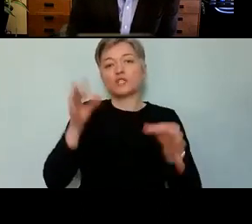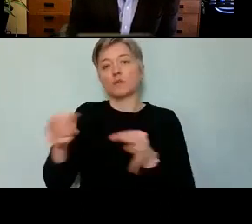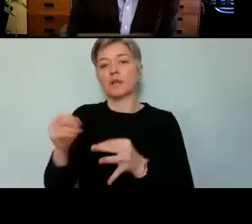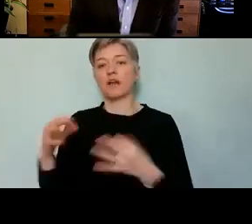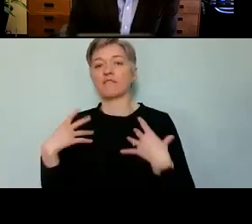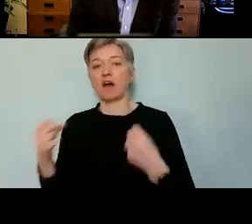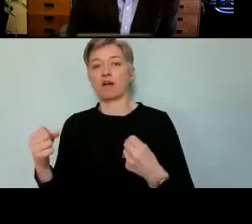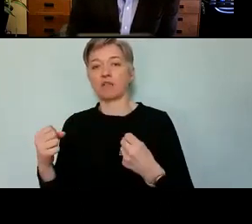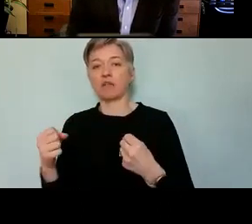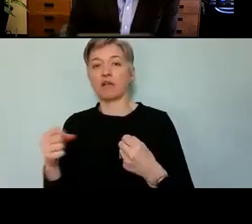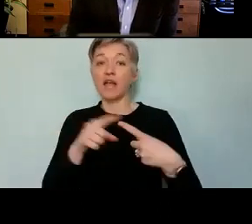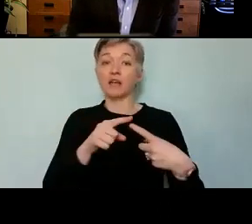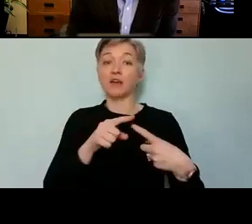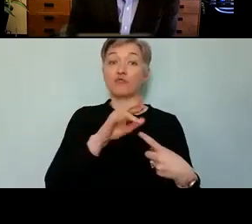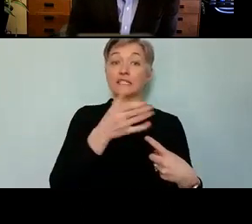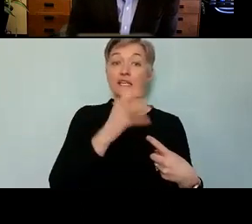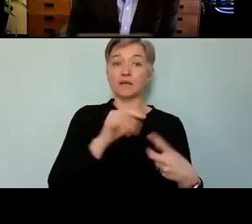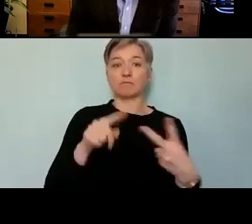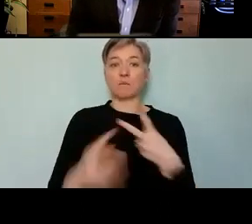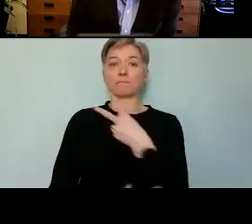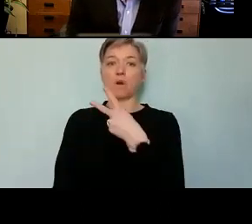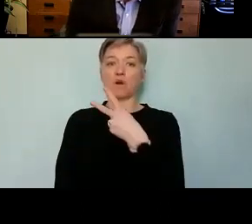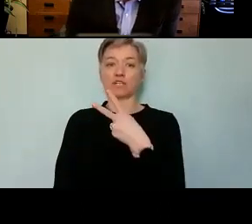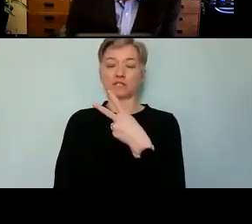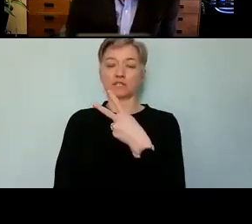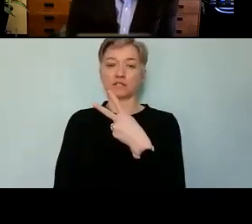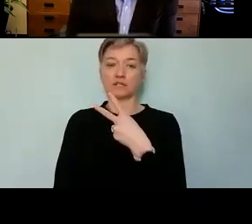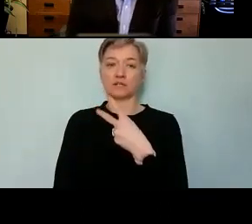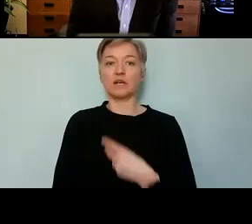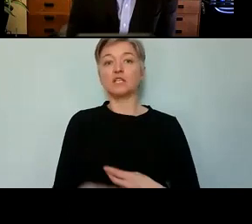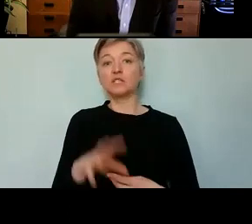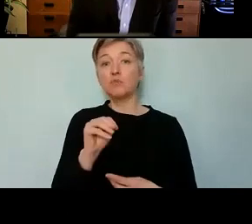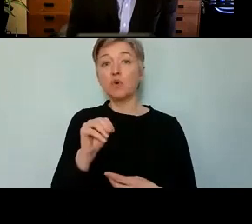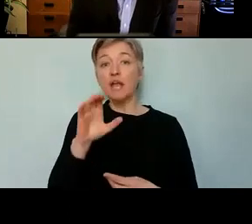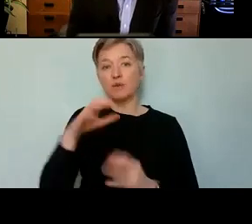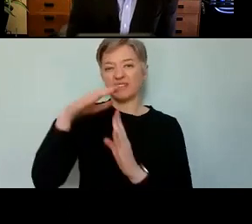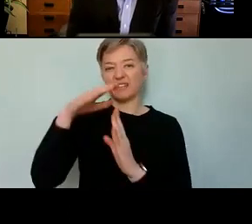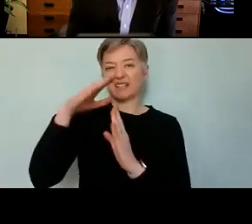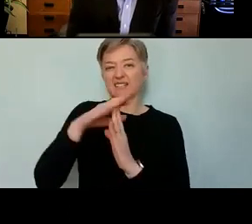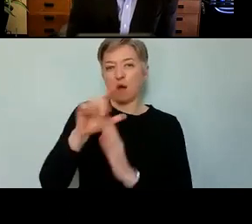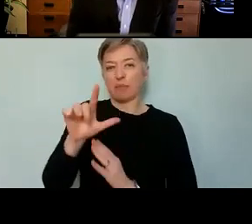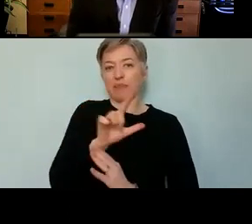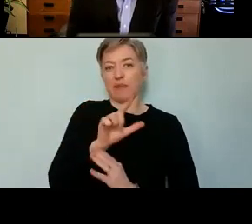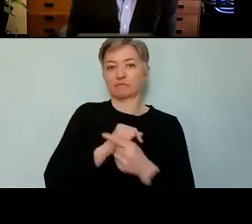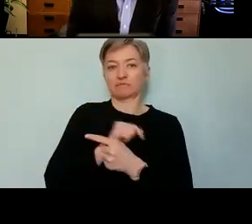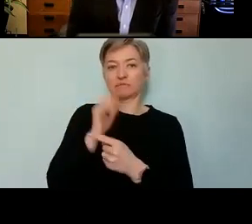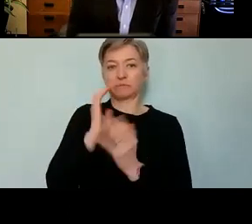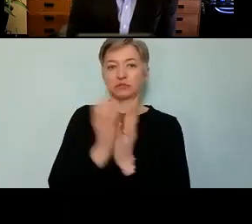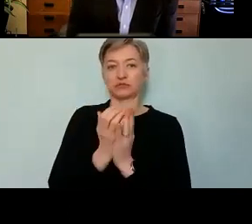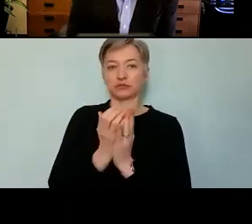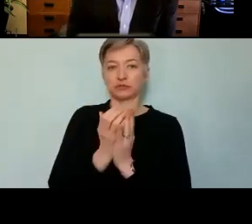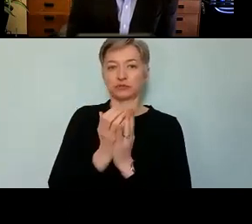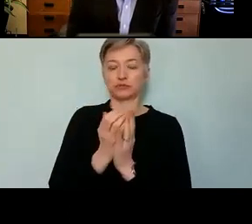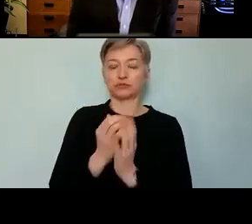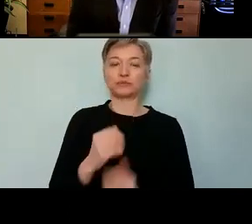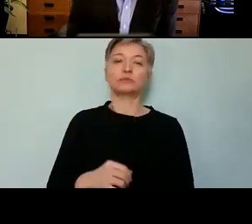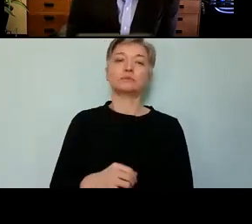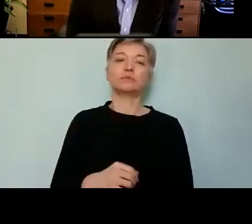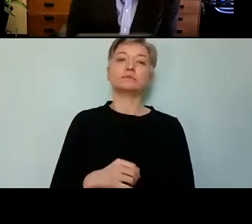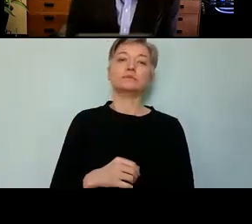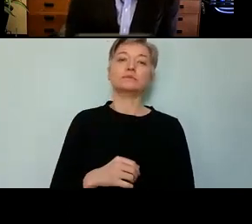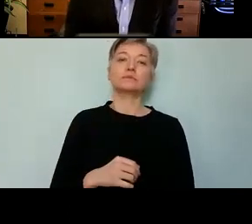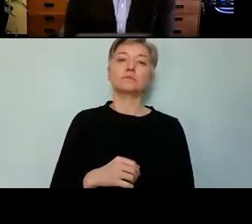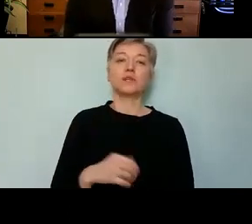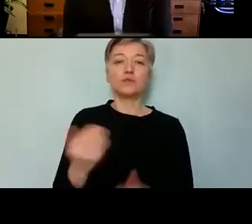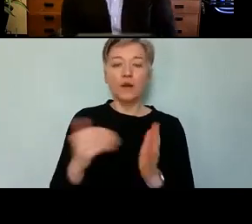the region now, so Monroe County is the small county there on the top left. Again, you see huge